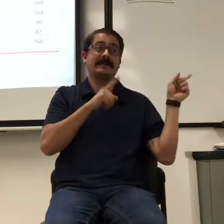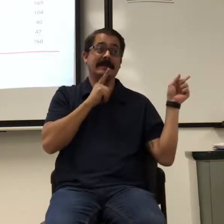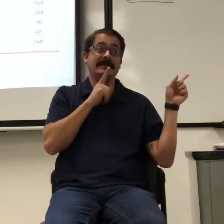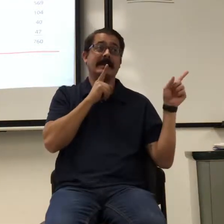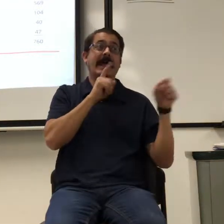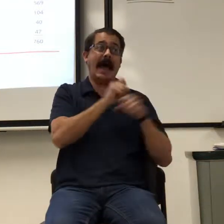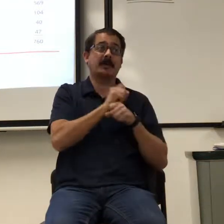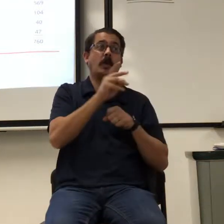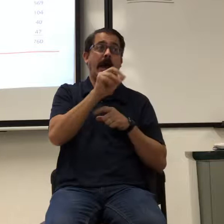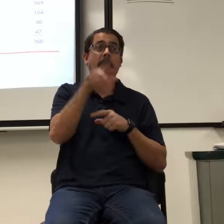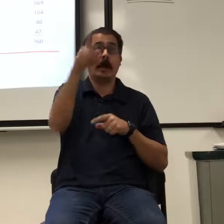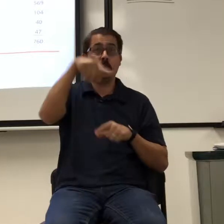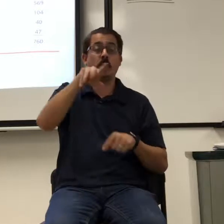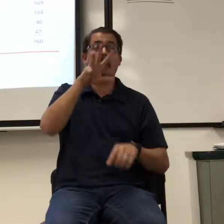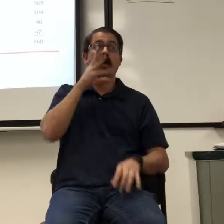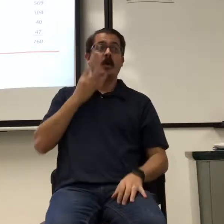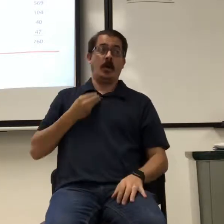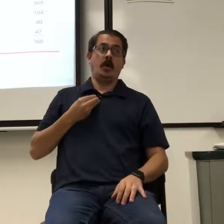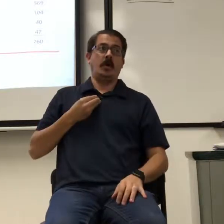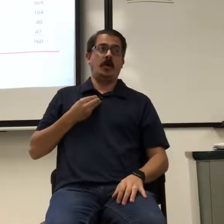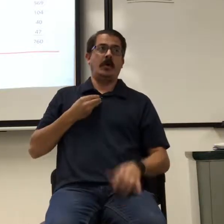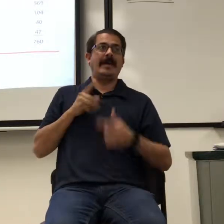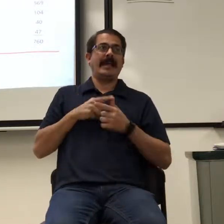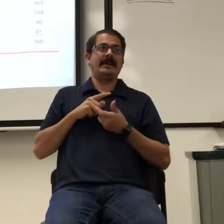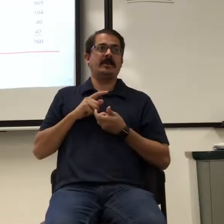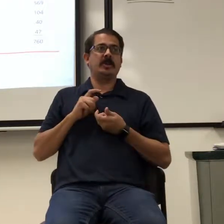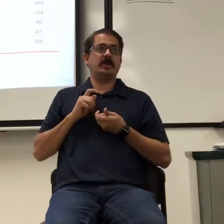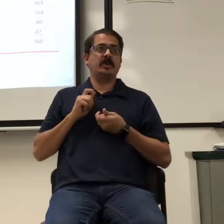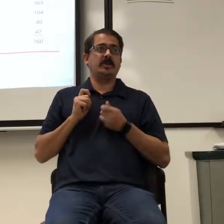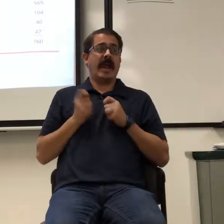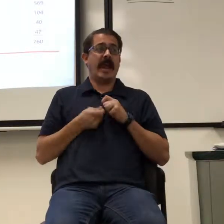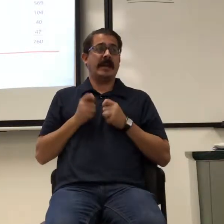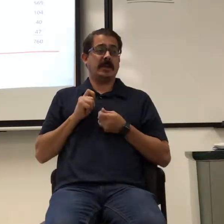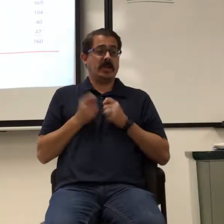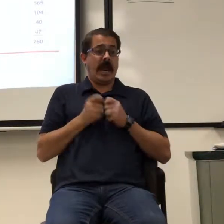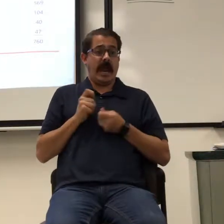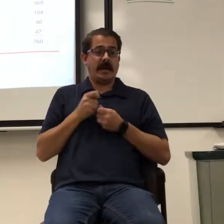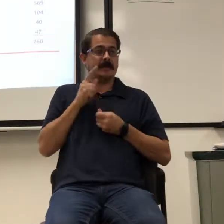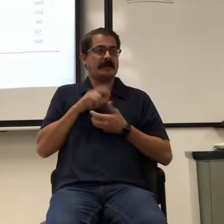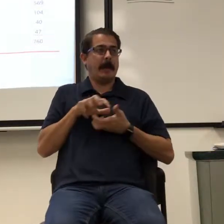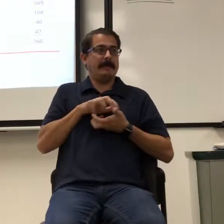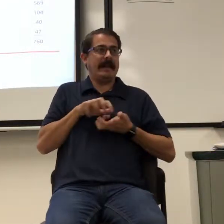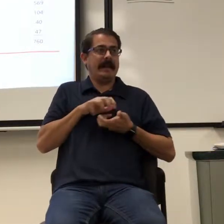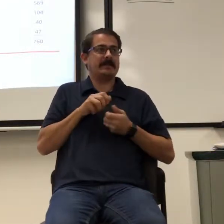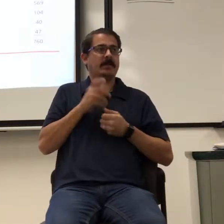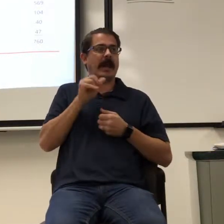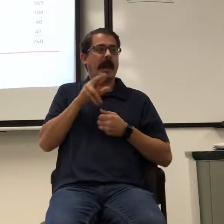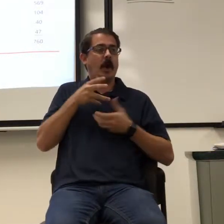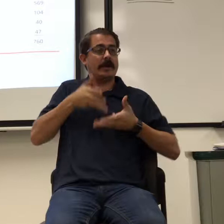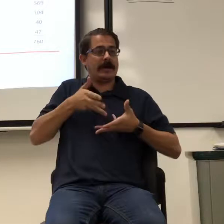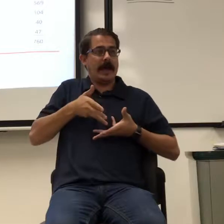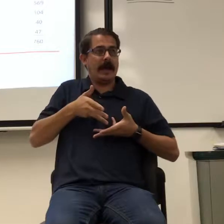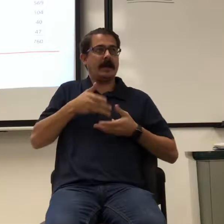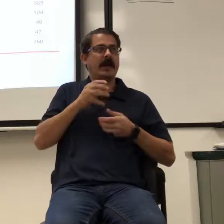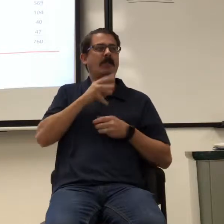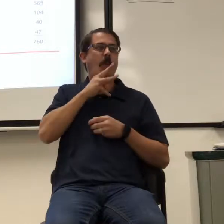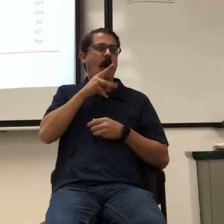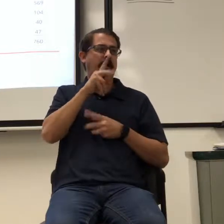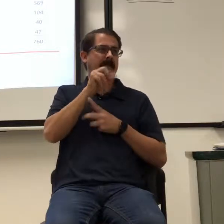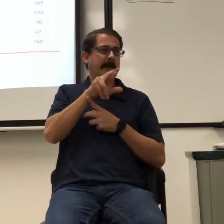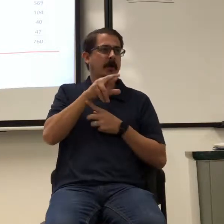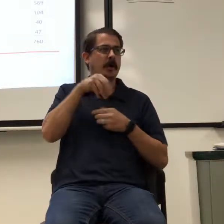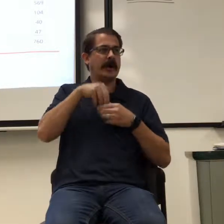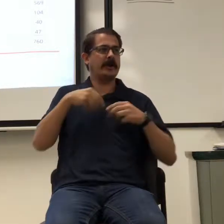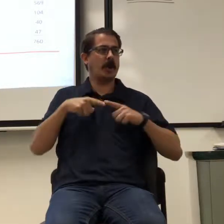actually breathe, and it changes because it's mixing with the air already in the conducting airways. There's a lot of water vapor that has a dilution effect on